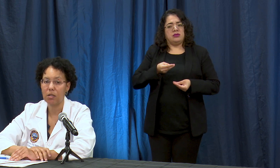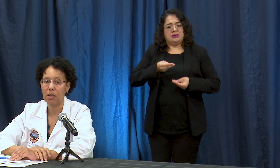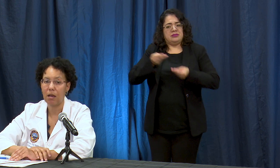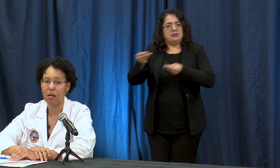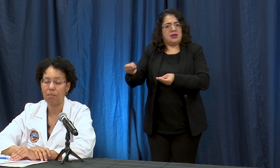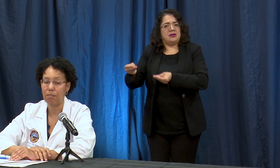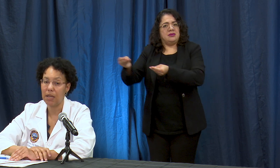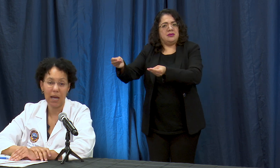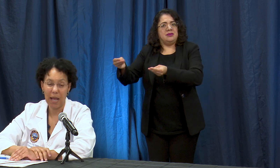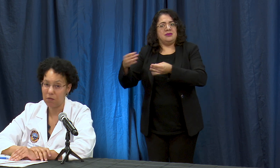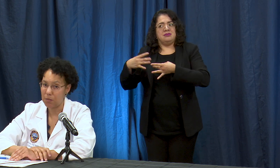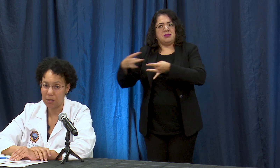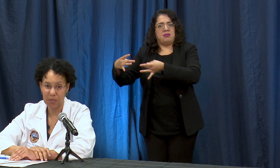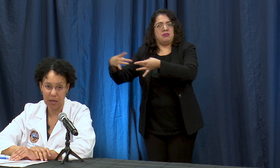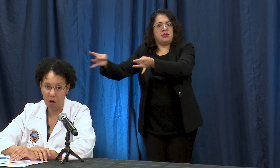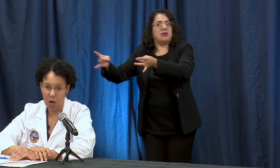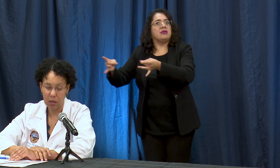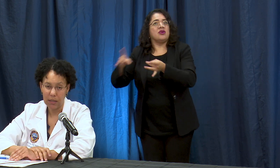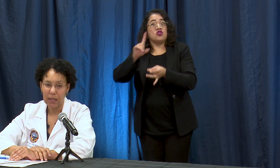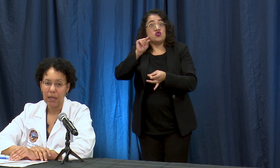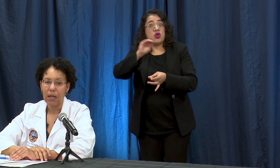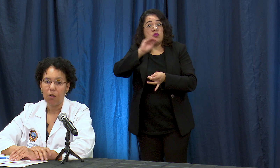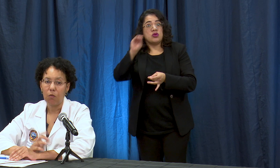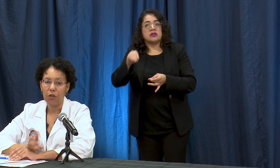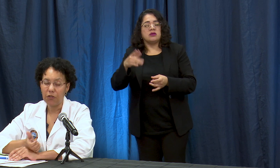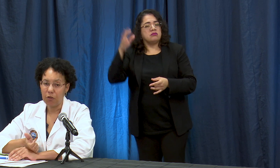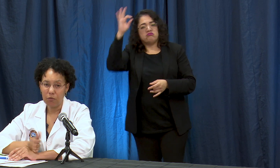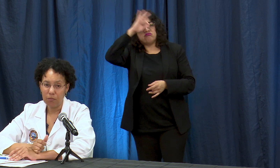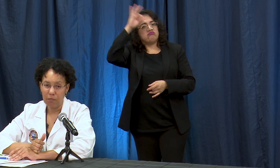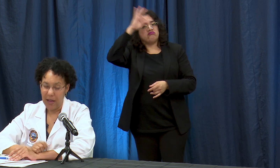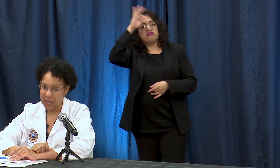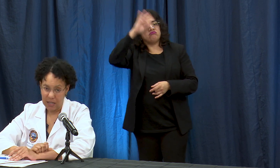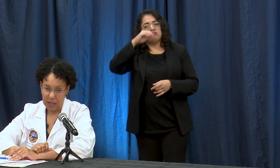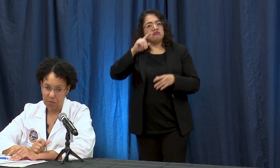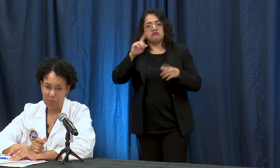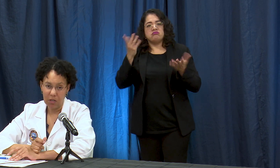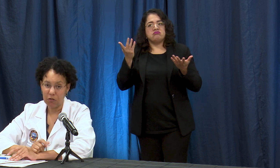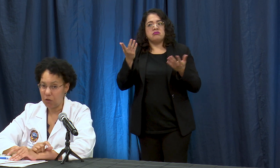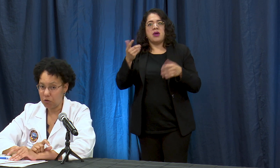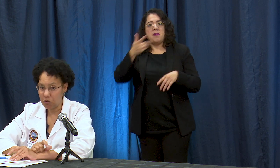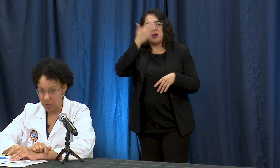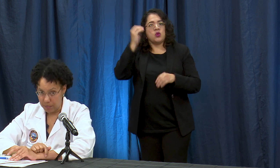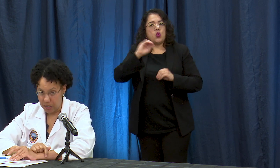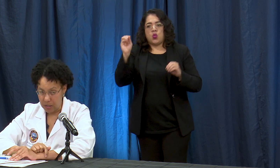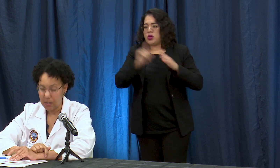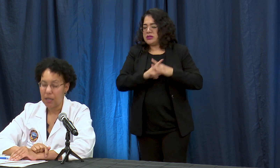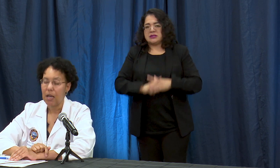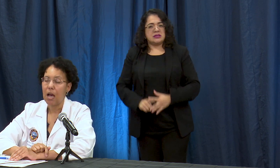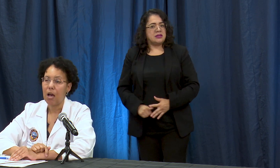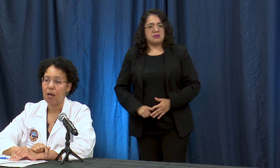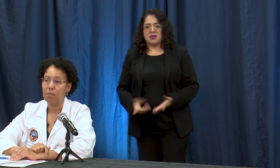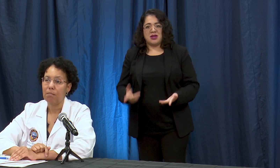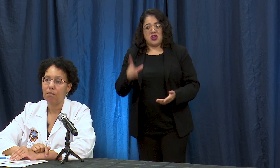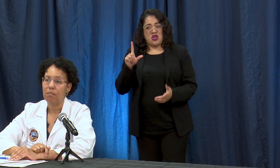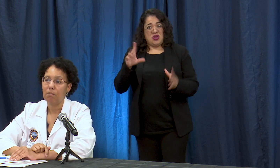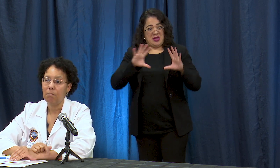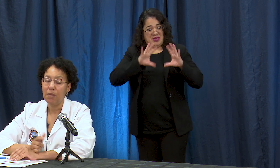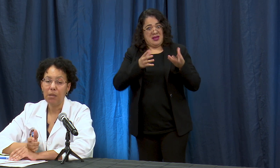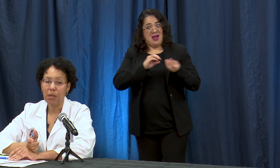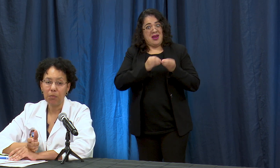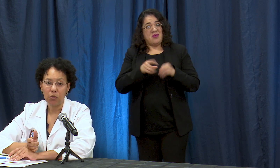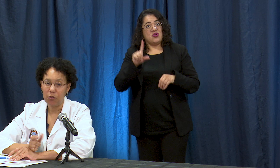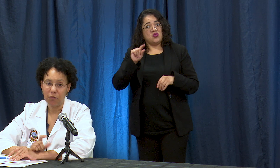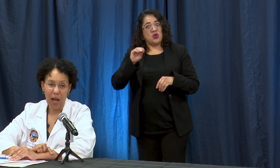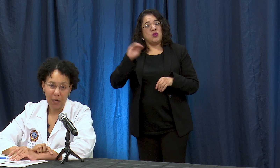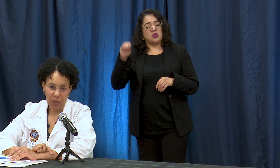somebody else may not have symptoms at all. Well, there's no vaccine, there's no treatment.